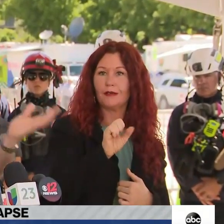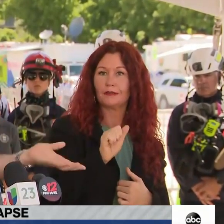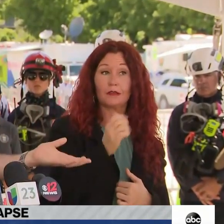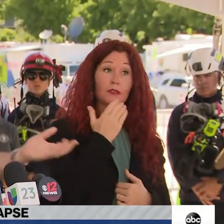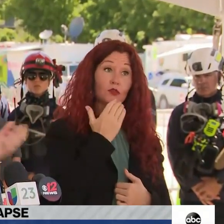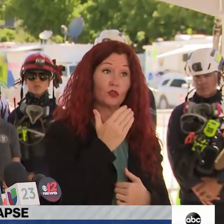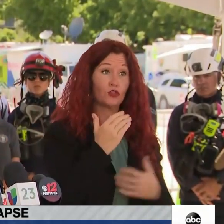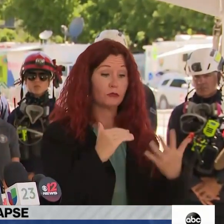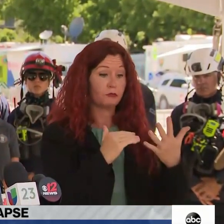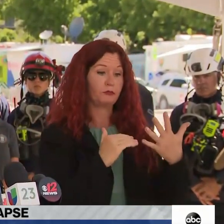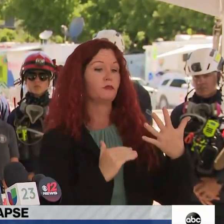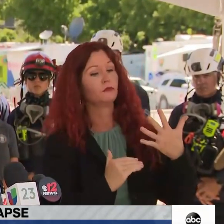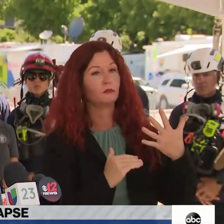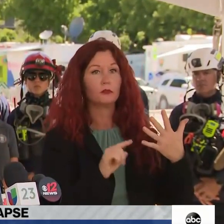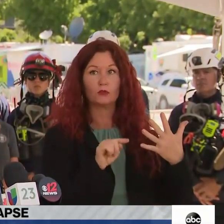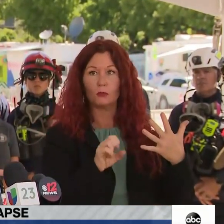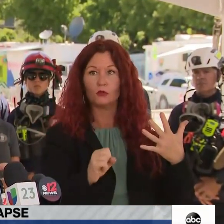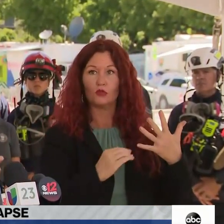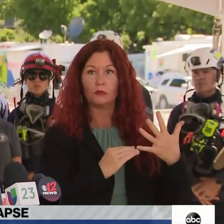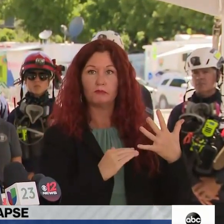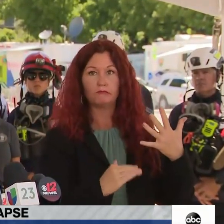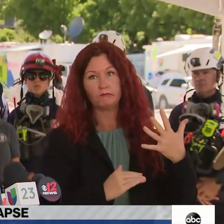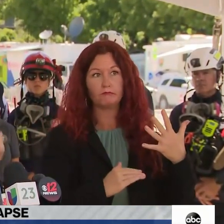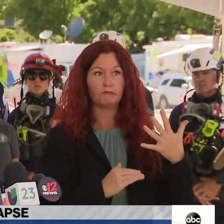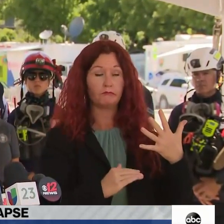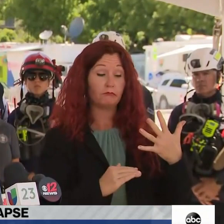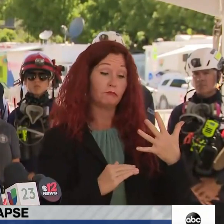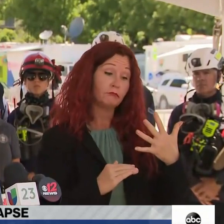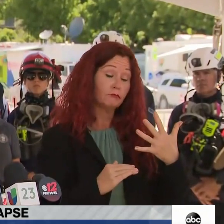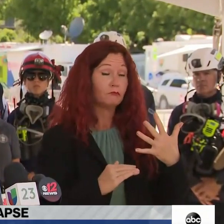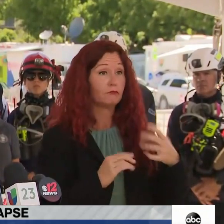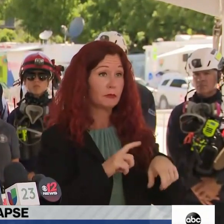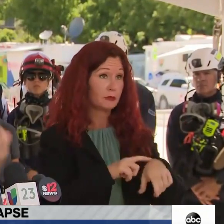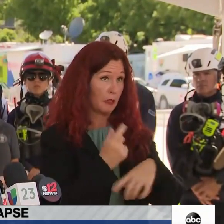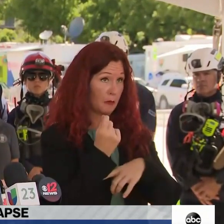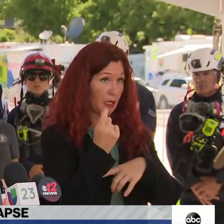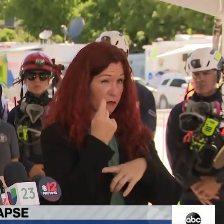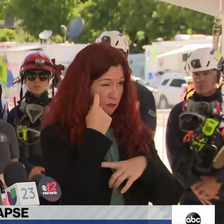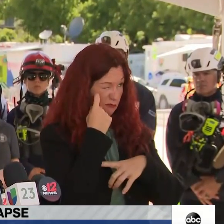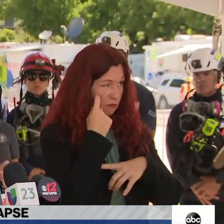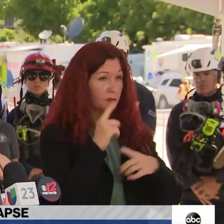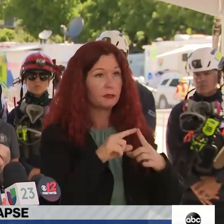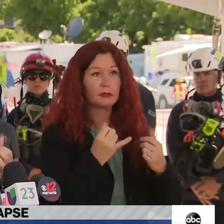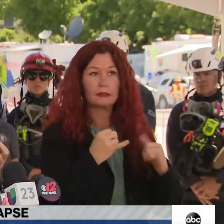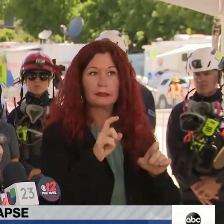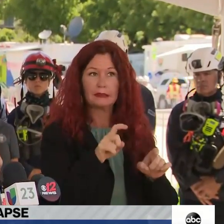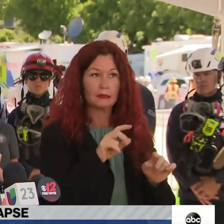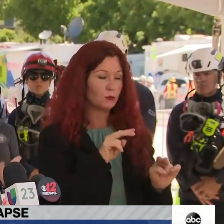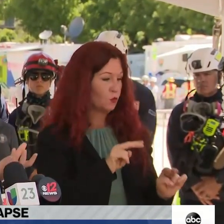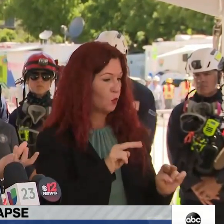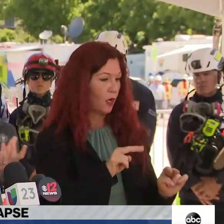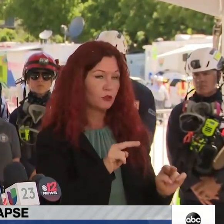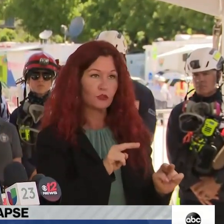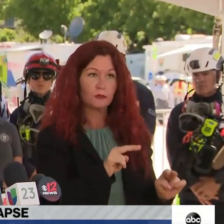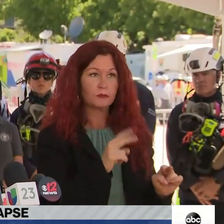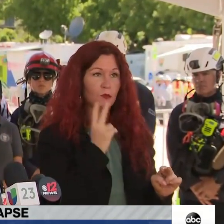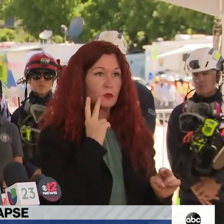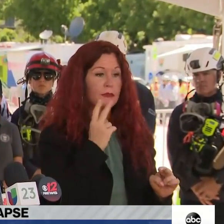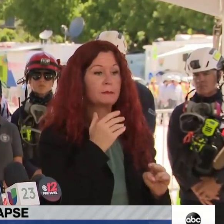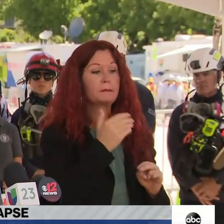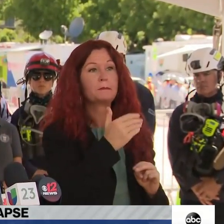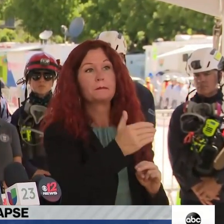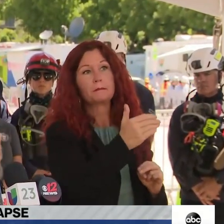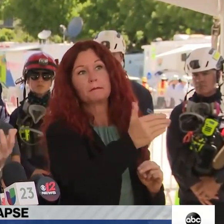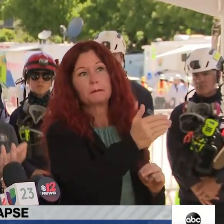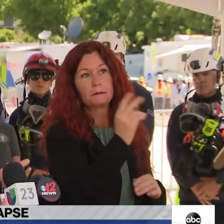tropical storm with the advisory that came out at 11 a.m. However, we still need to be watching this very closely as it gradually approaches